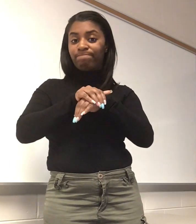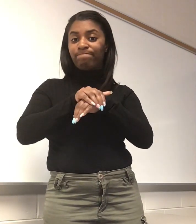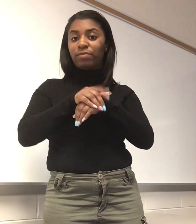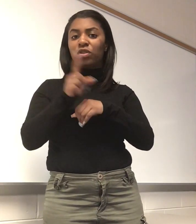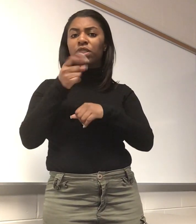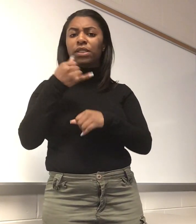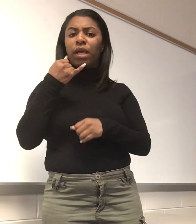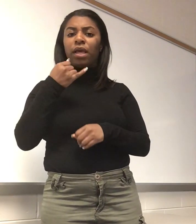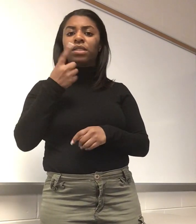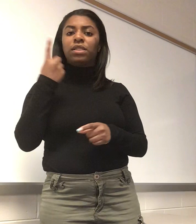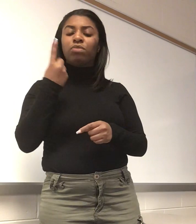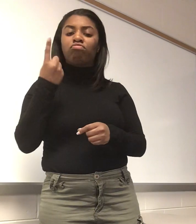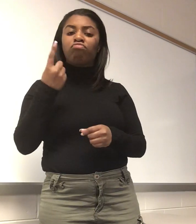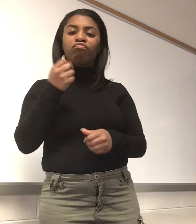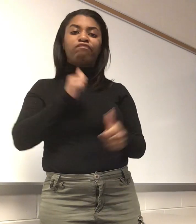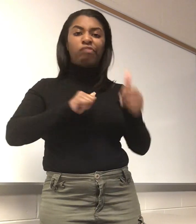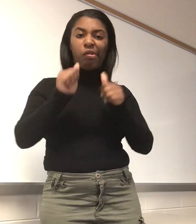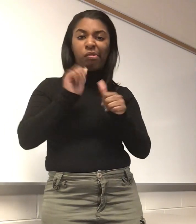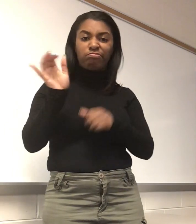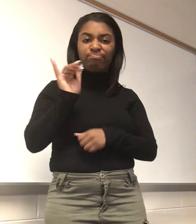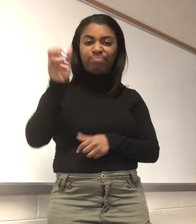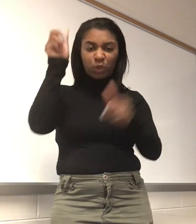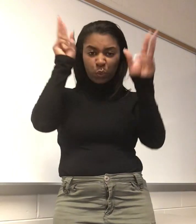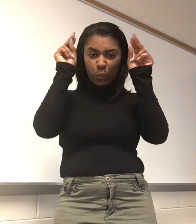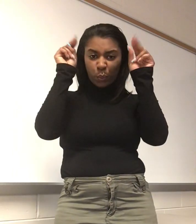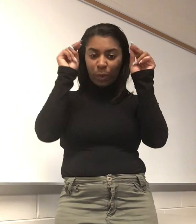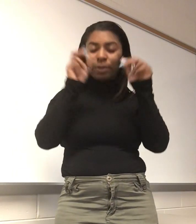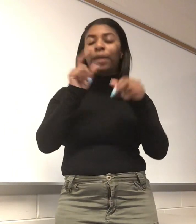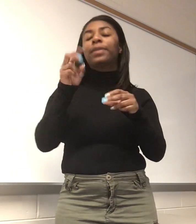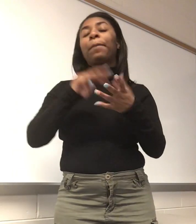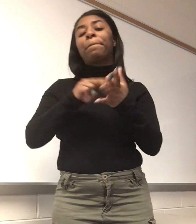Very good. All right, what's another example from Lit here? Yes.